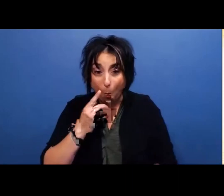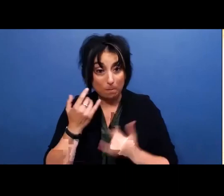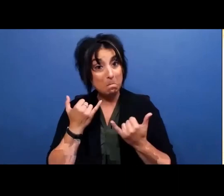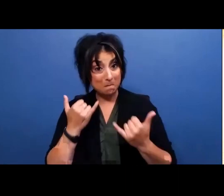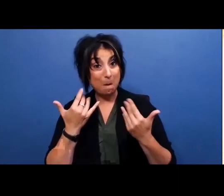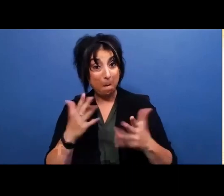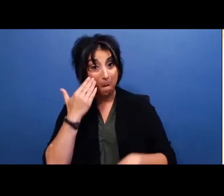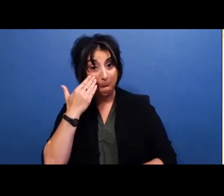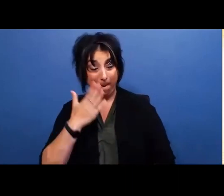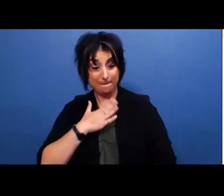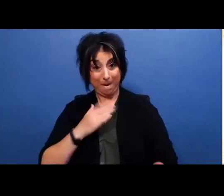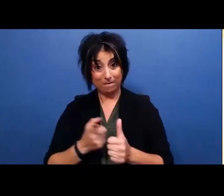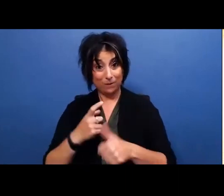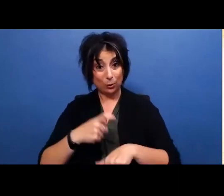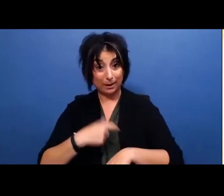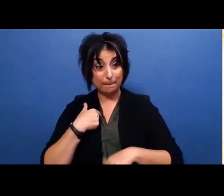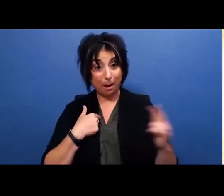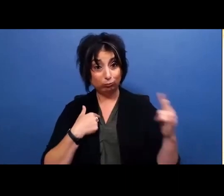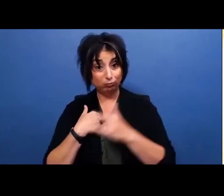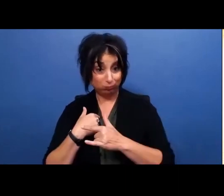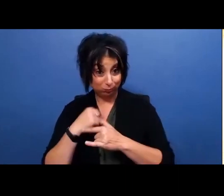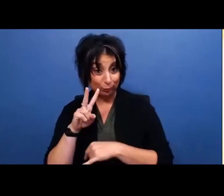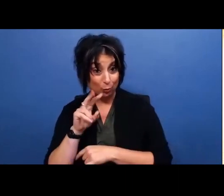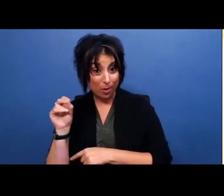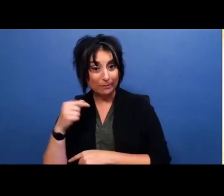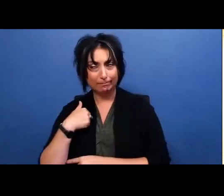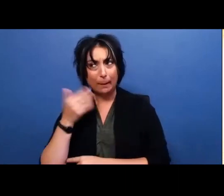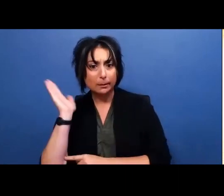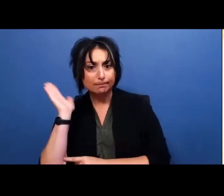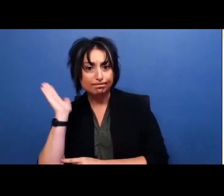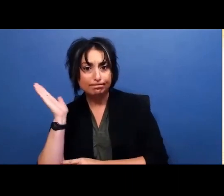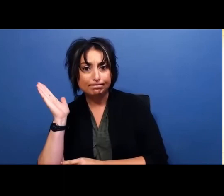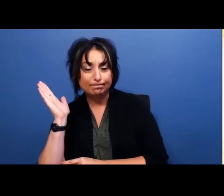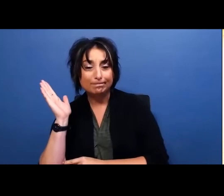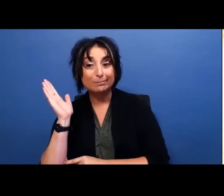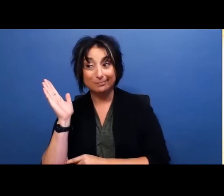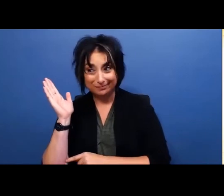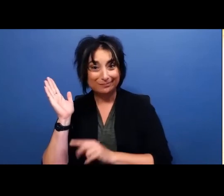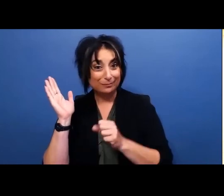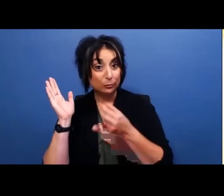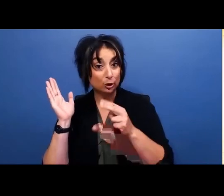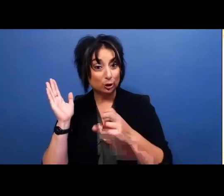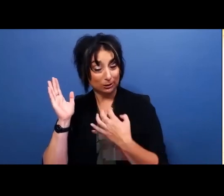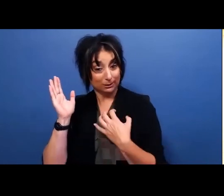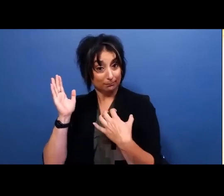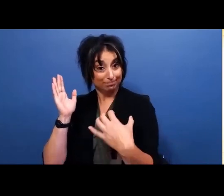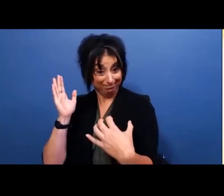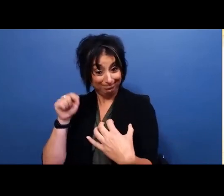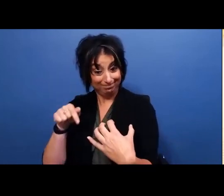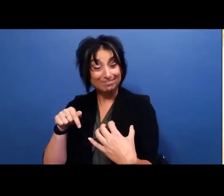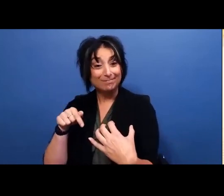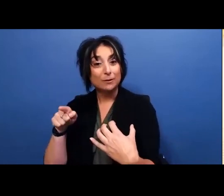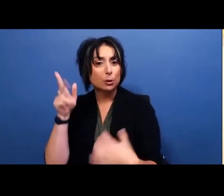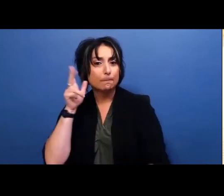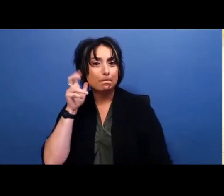my first trip in 2000, I did a presentation there and she was in the audience and one of the student groups that we